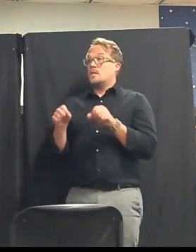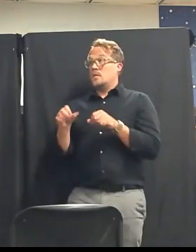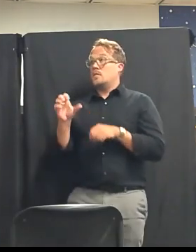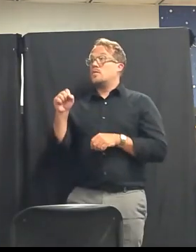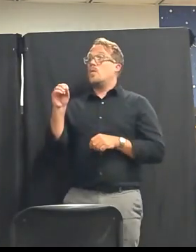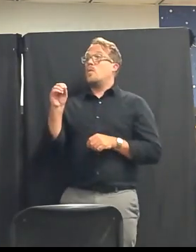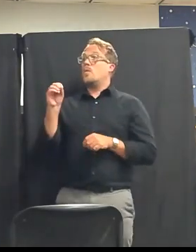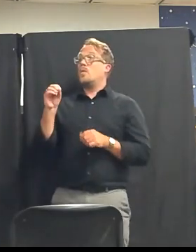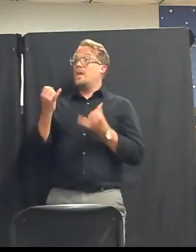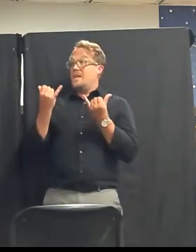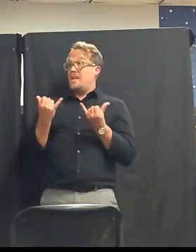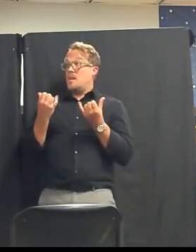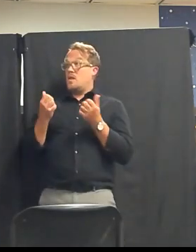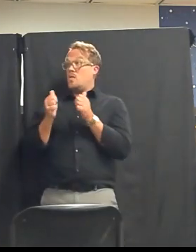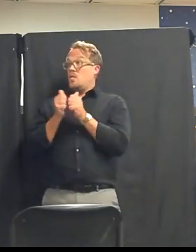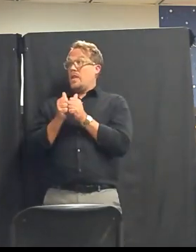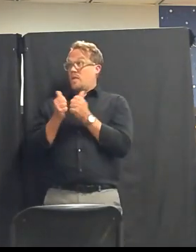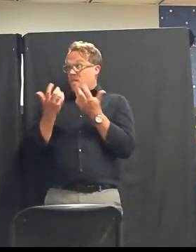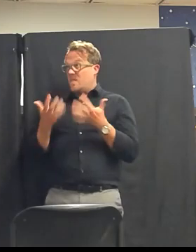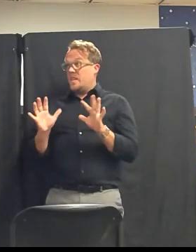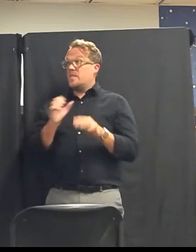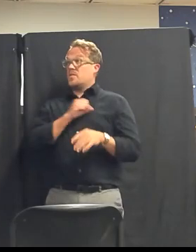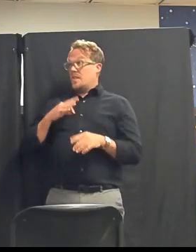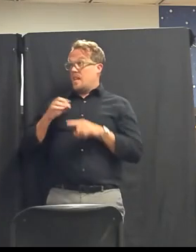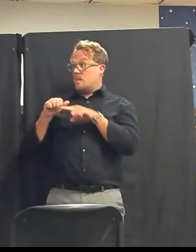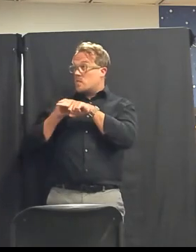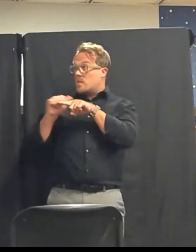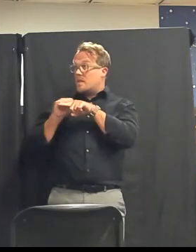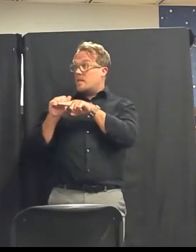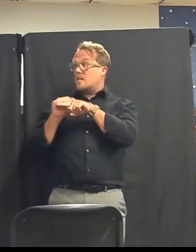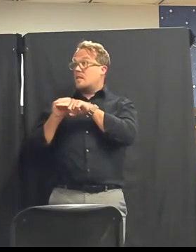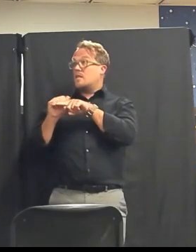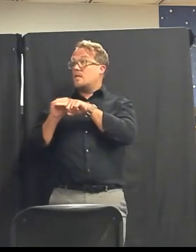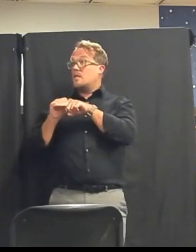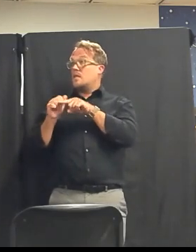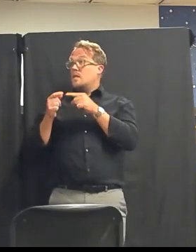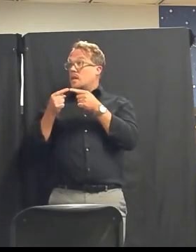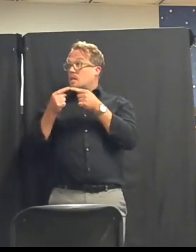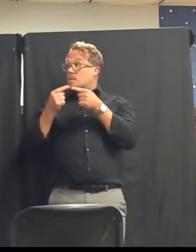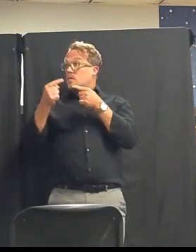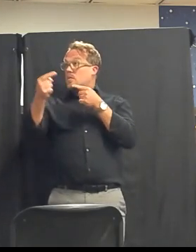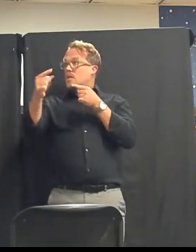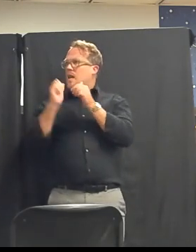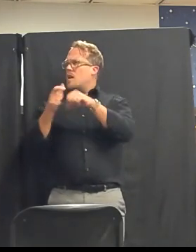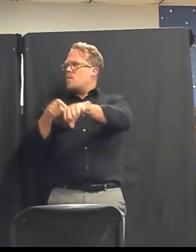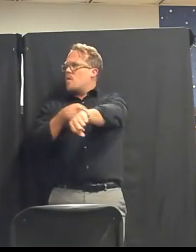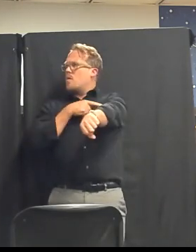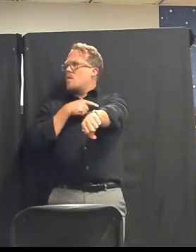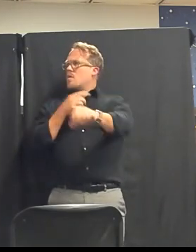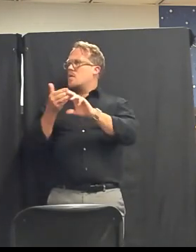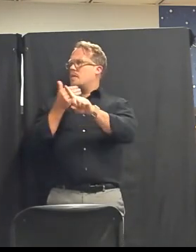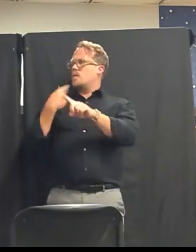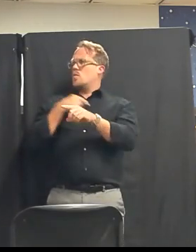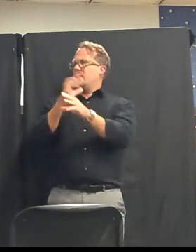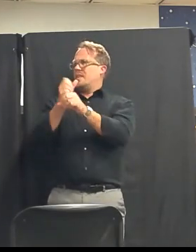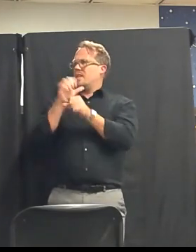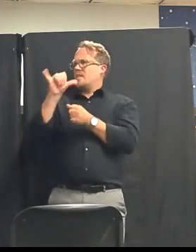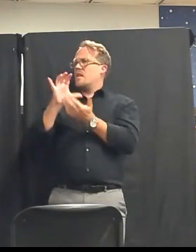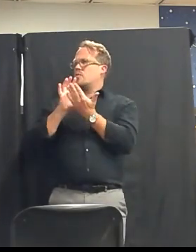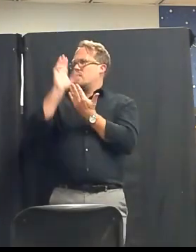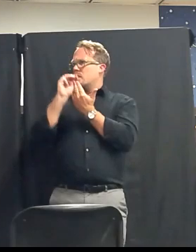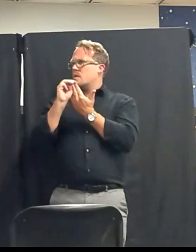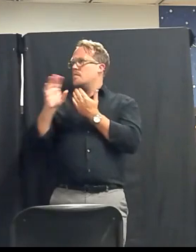question? Yes. And so now that you're finished and the staff are trained, how long